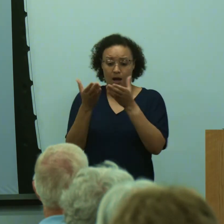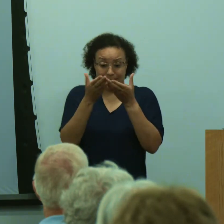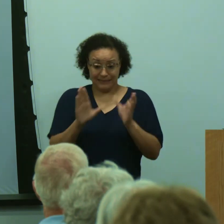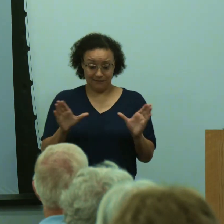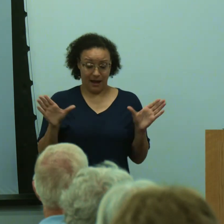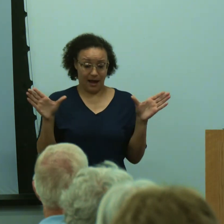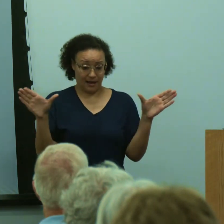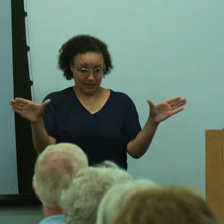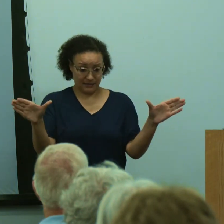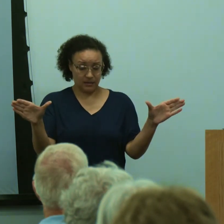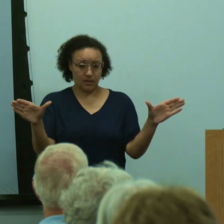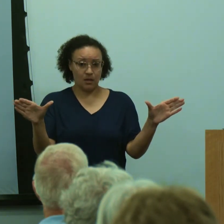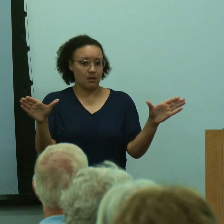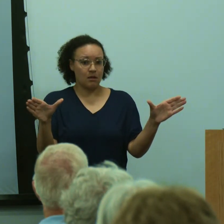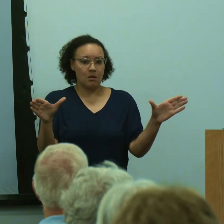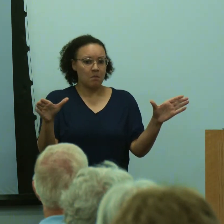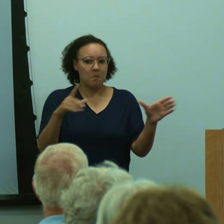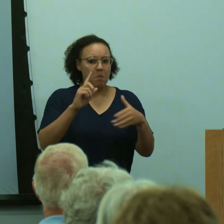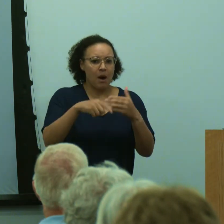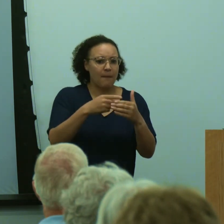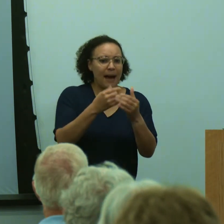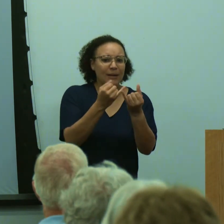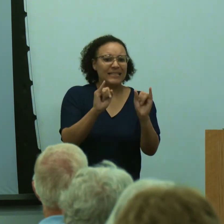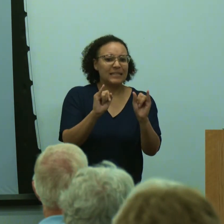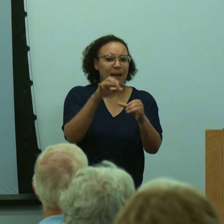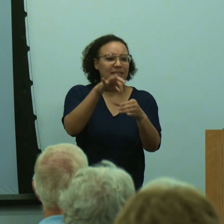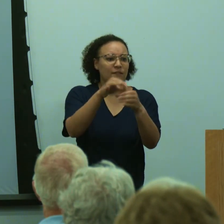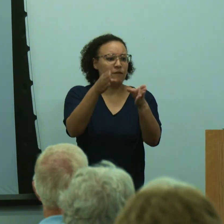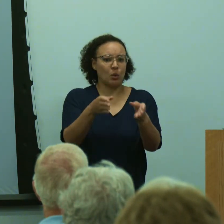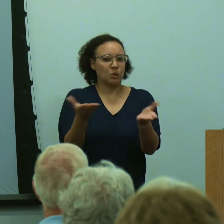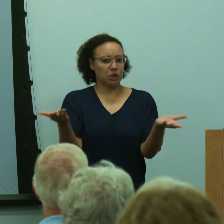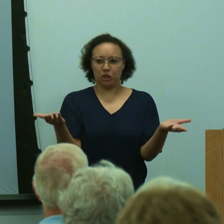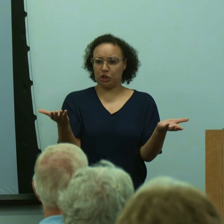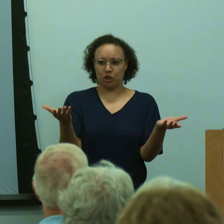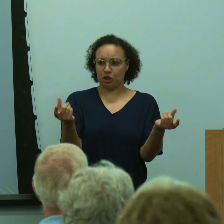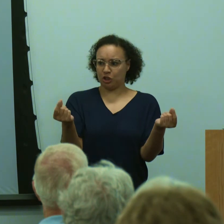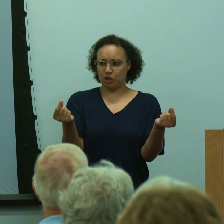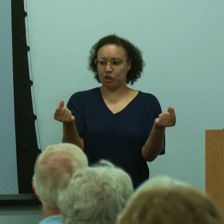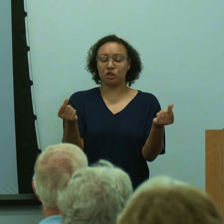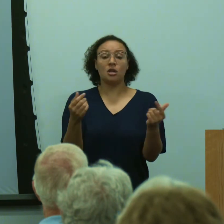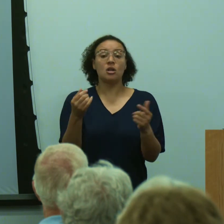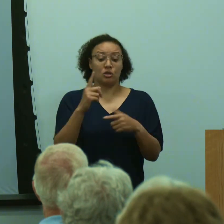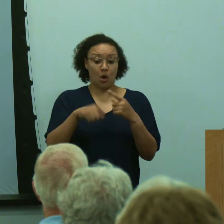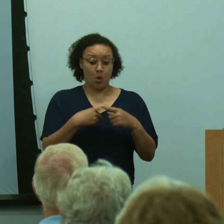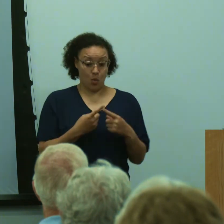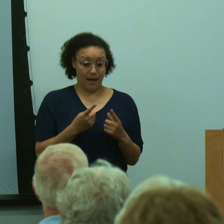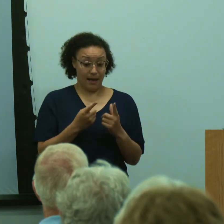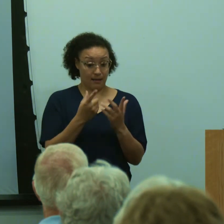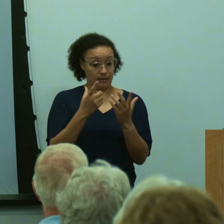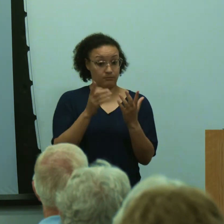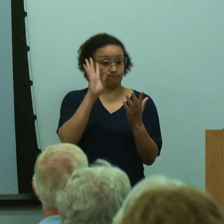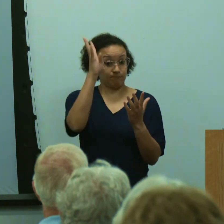leave our independent voters? So when you create these maps and you district people